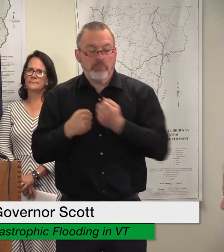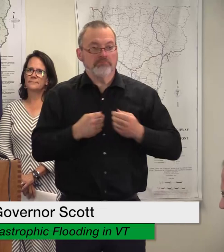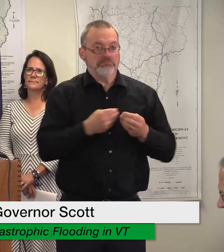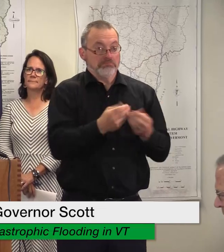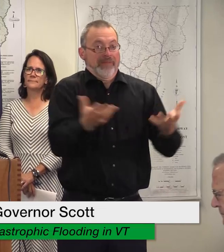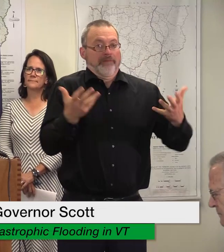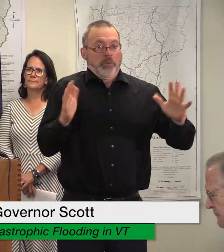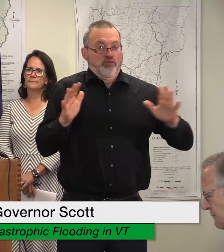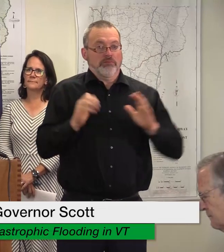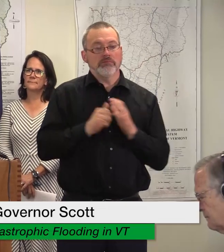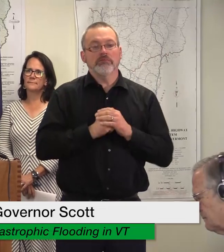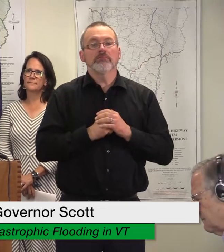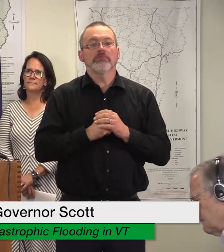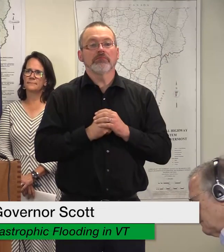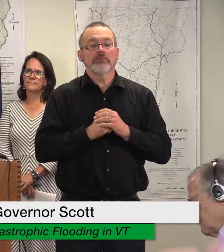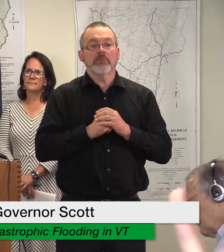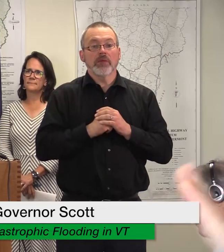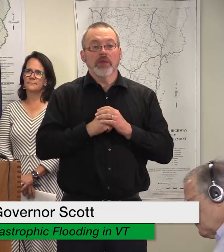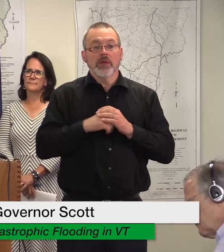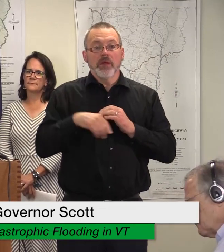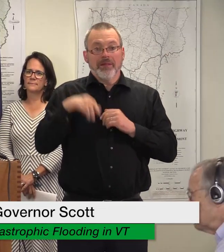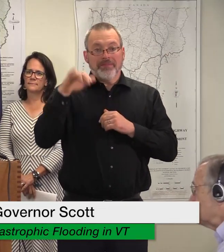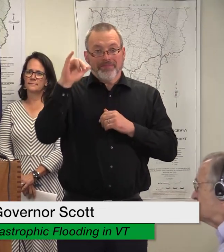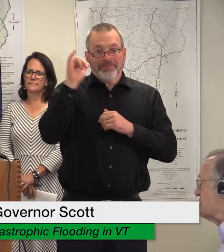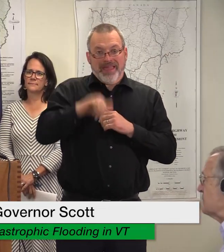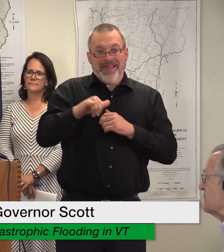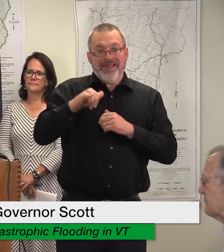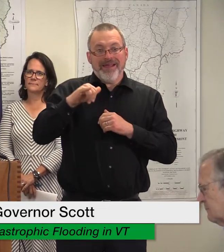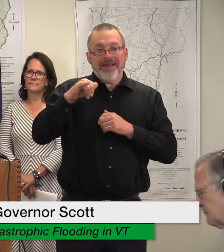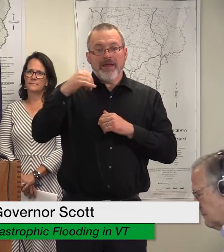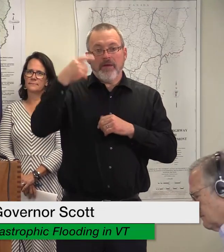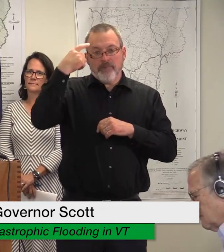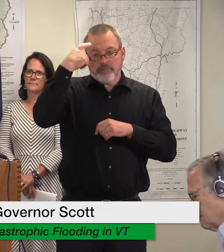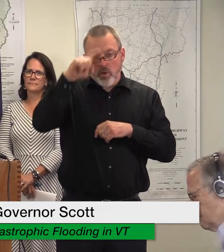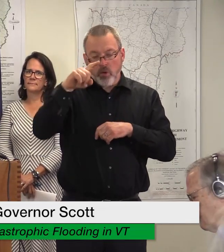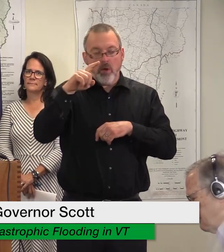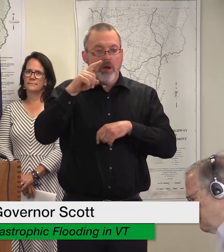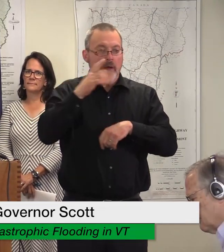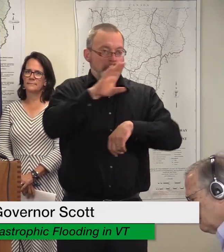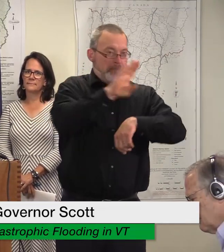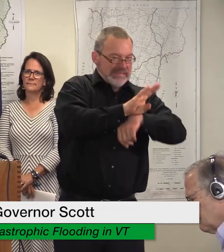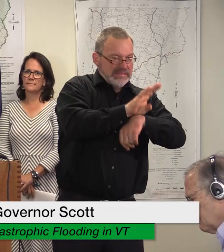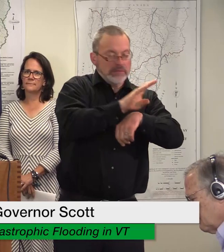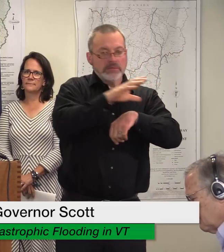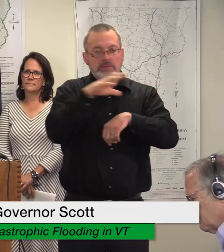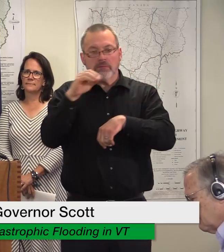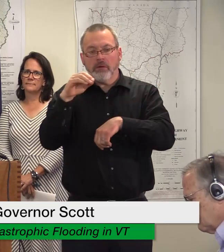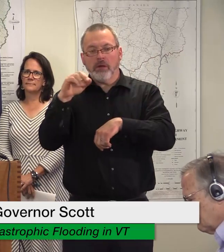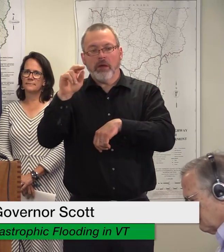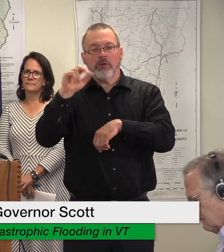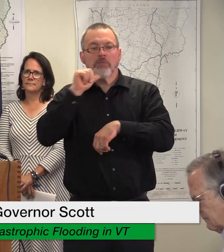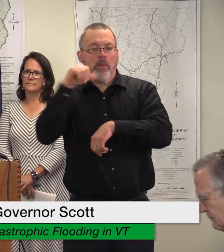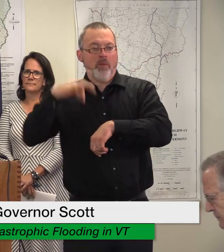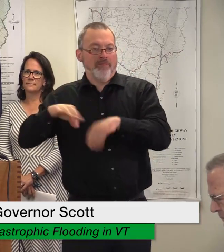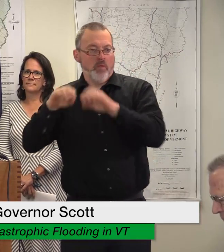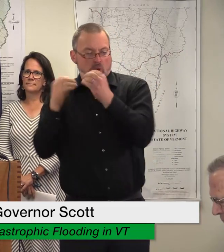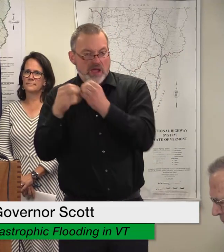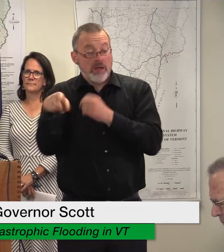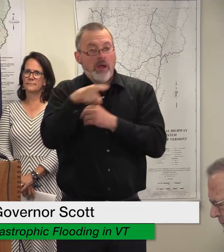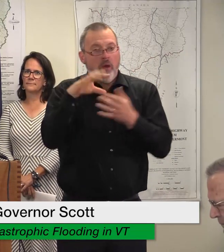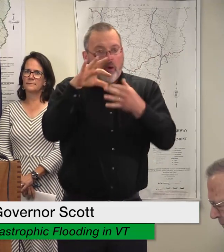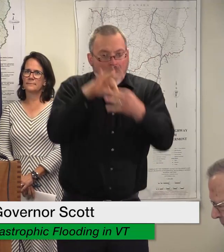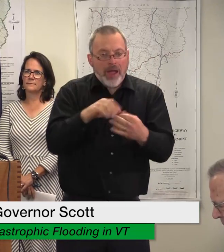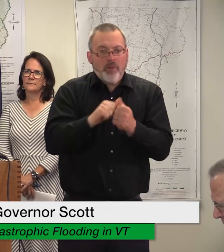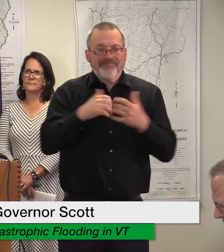is to help businesses and nonprofits that suffered physical damages from flooding. The full guidance can now be found on